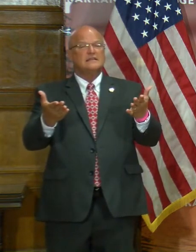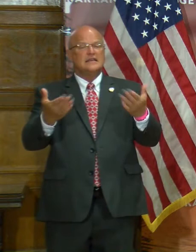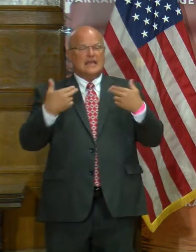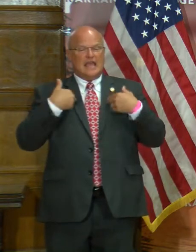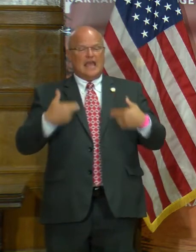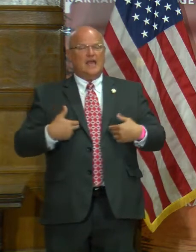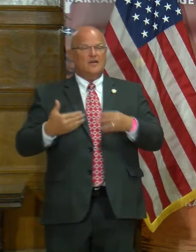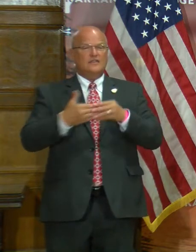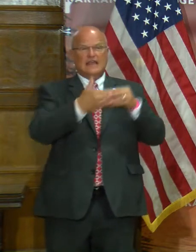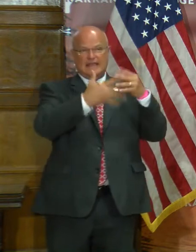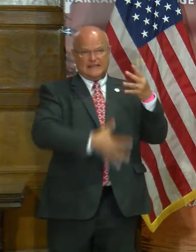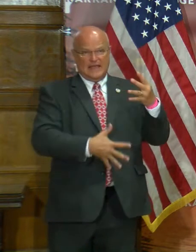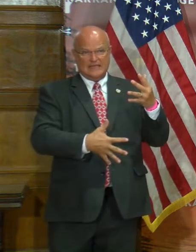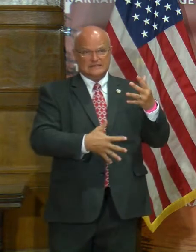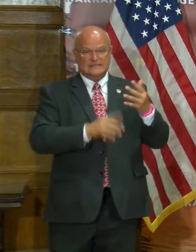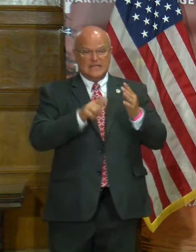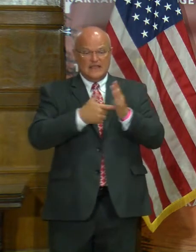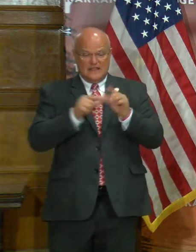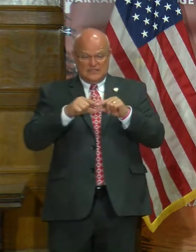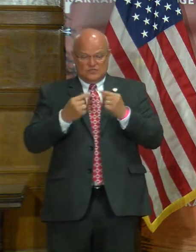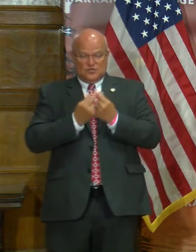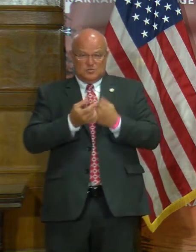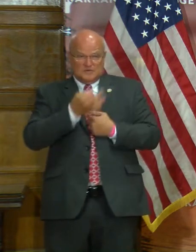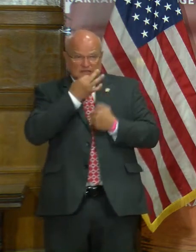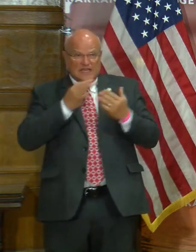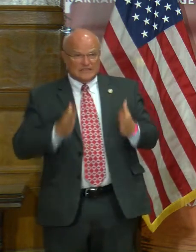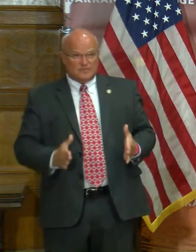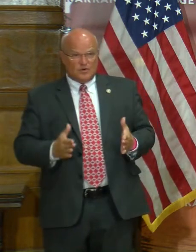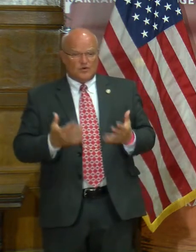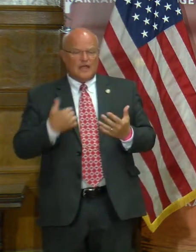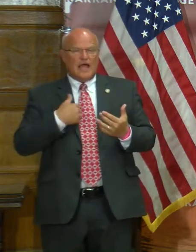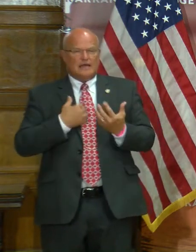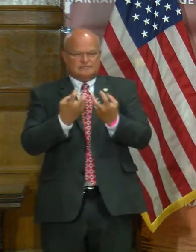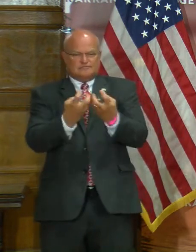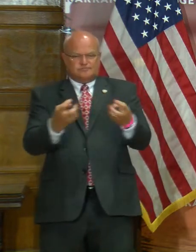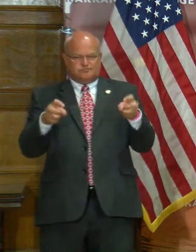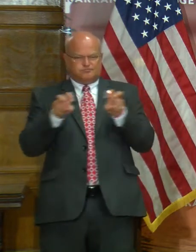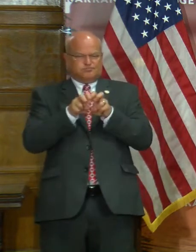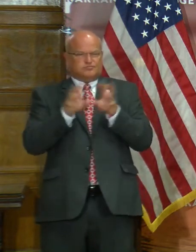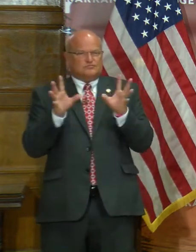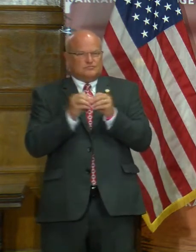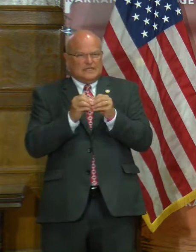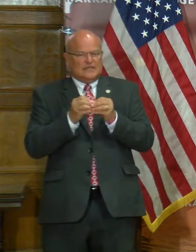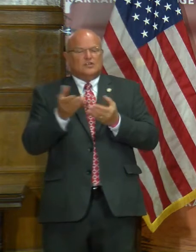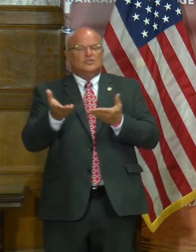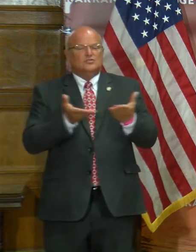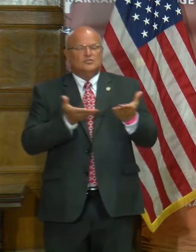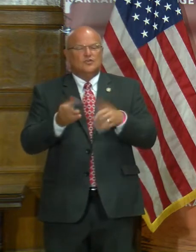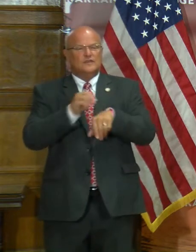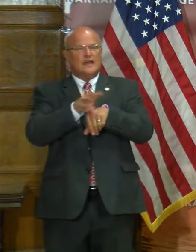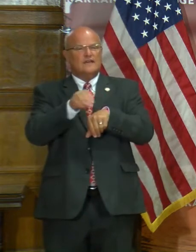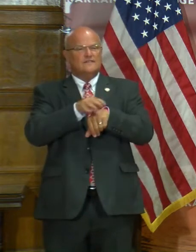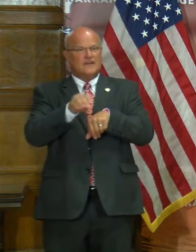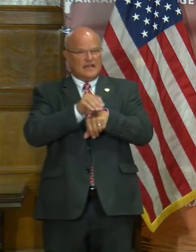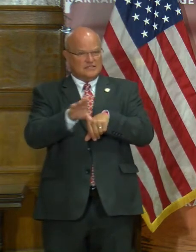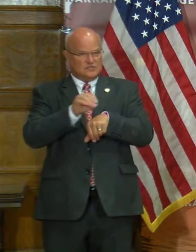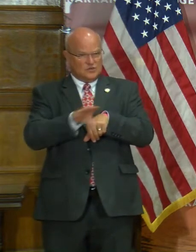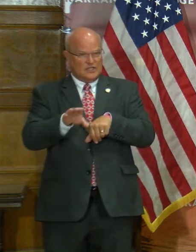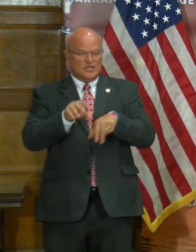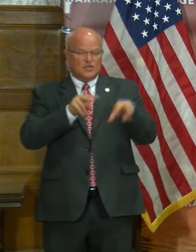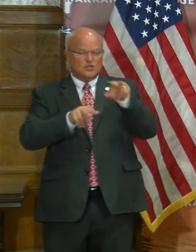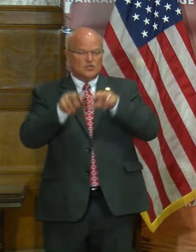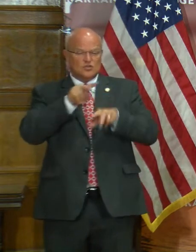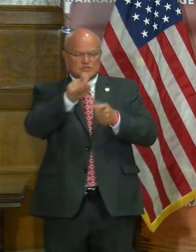health guidelines. But this group of experts that I'm convening will serve in an advisory capacity to